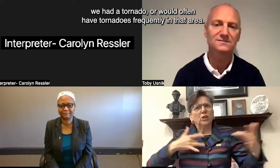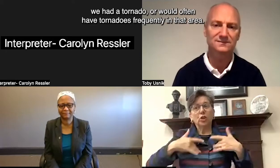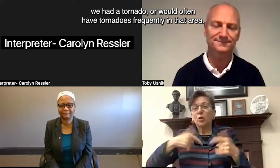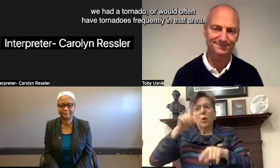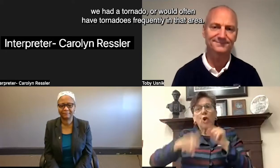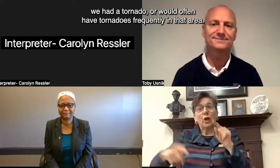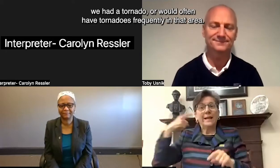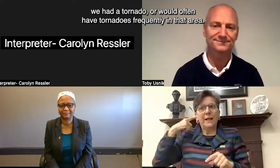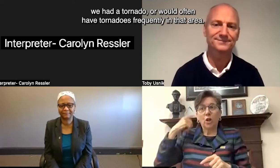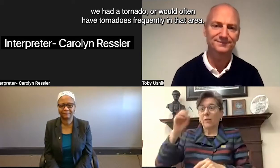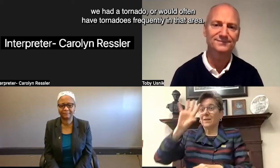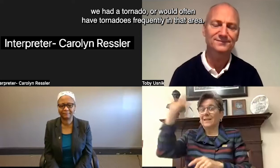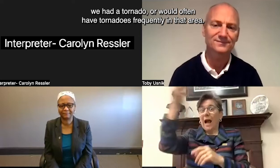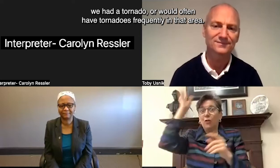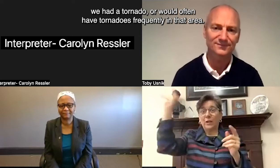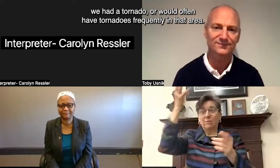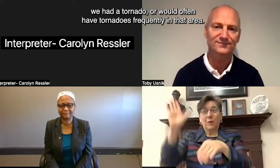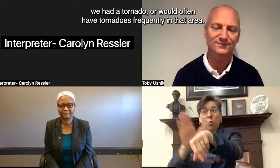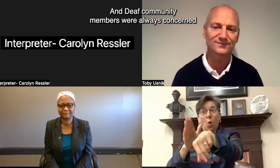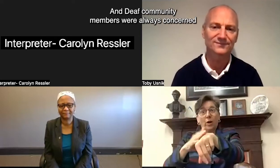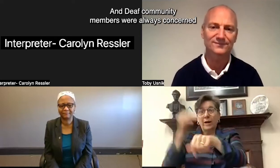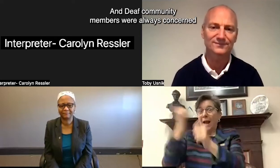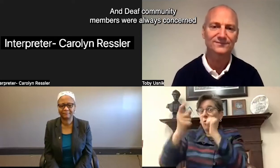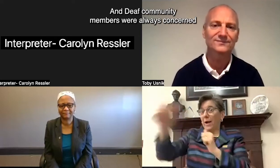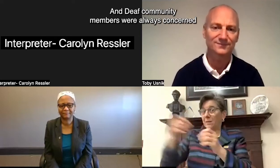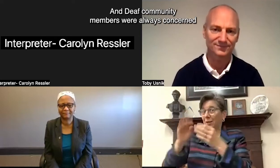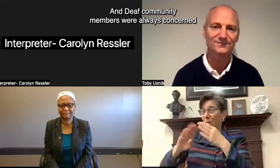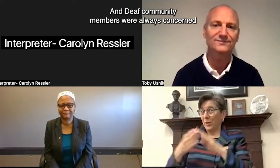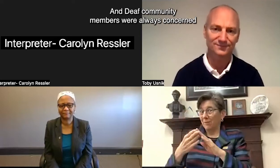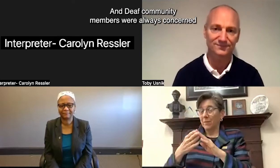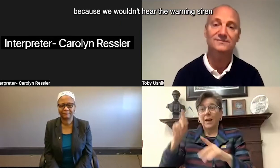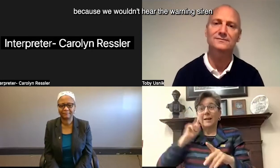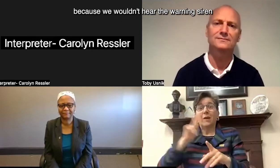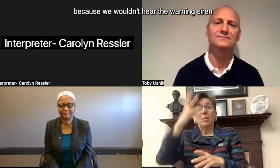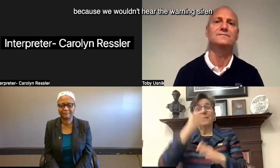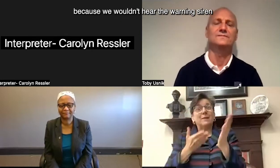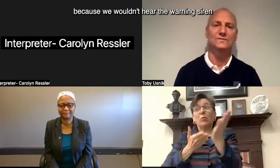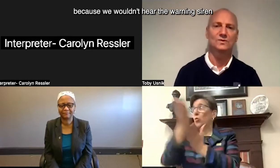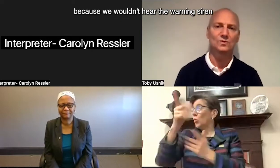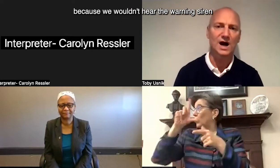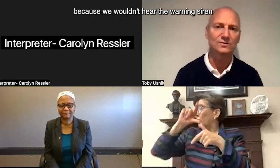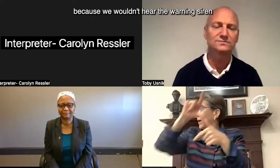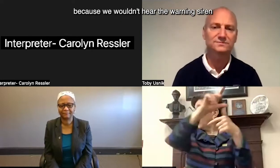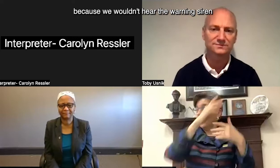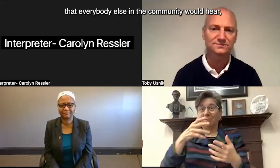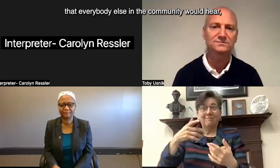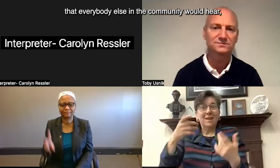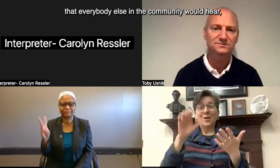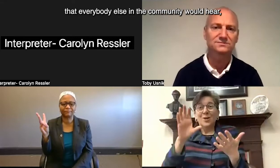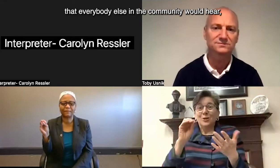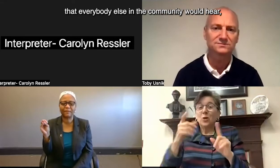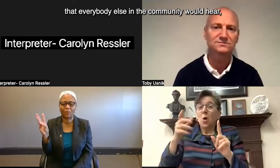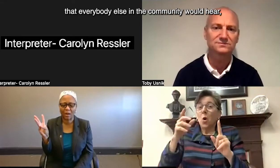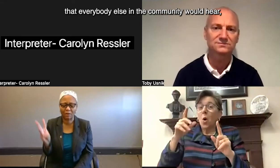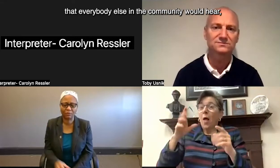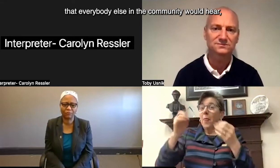frequently in that area. And deaf community members were always concerned because we wouldn't hear the warning siren that everybody else in the community would hear. Deaf people would